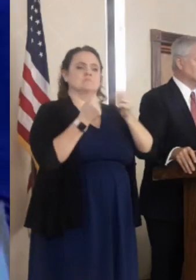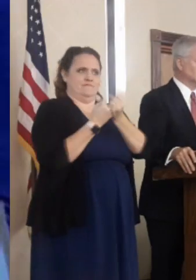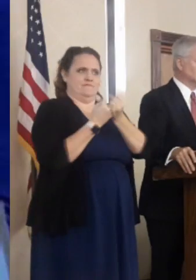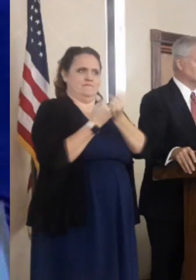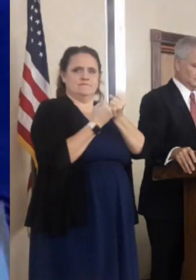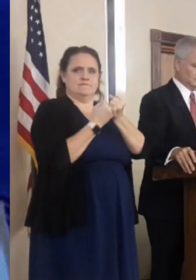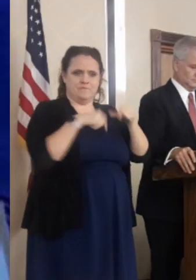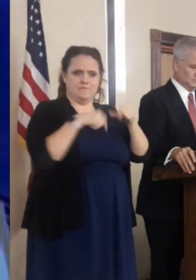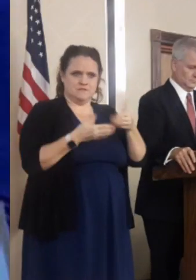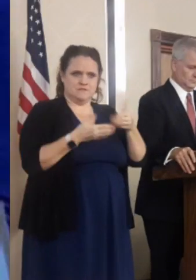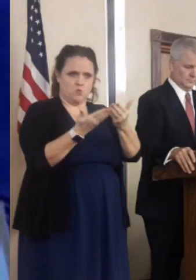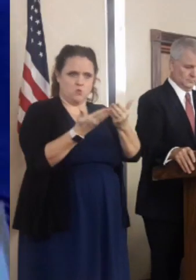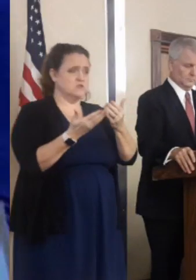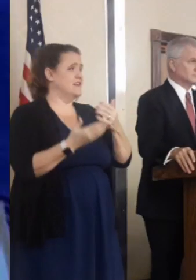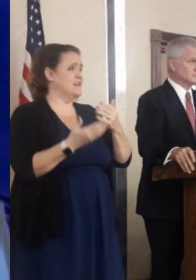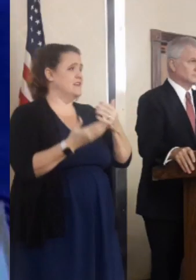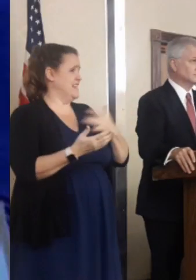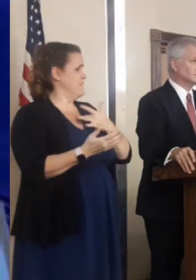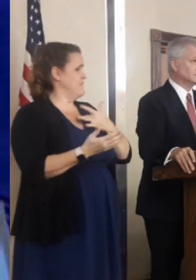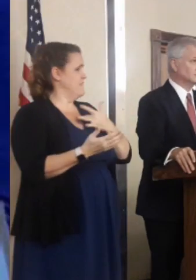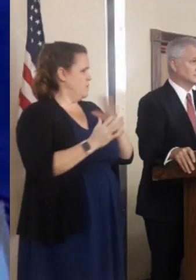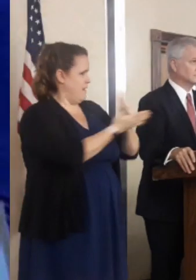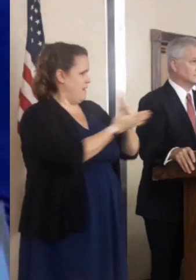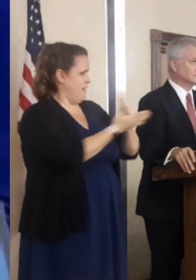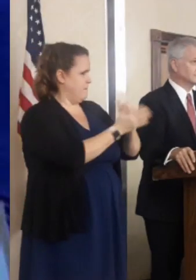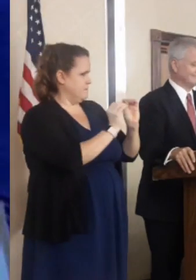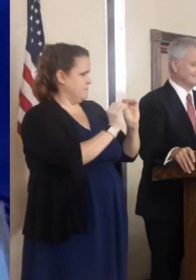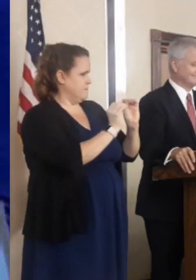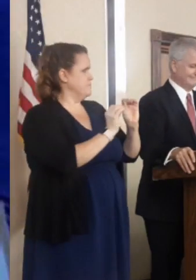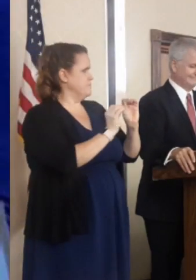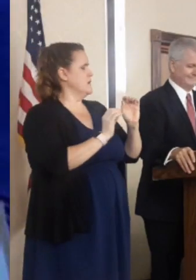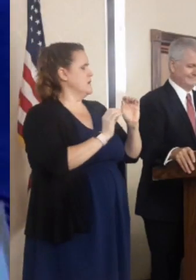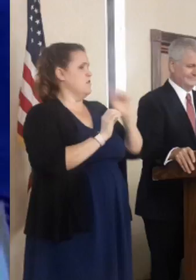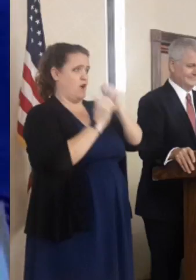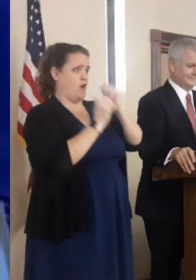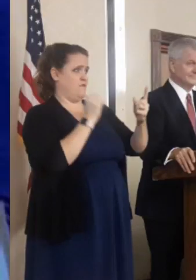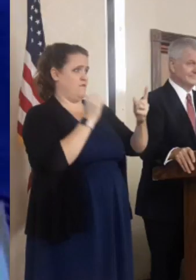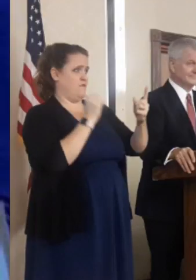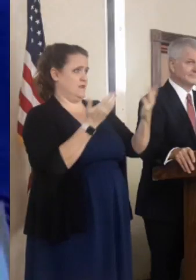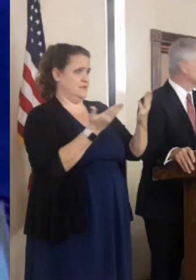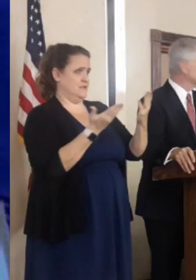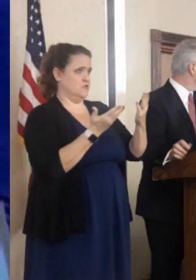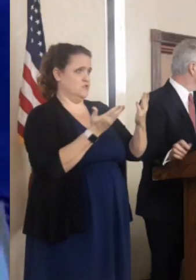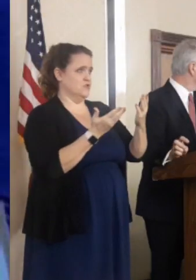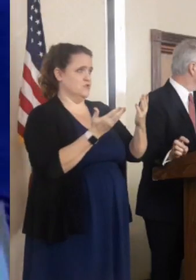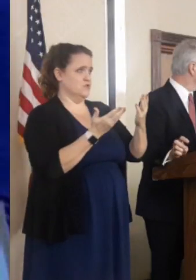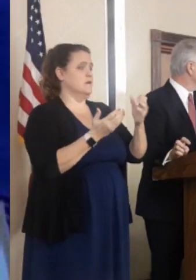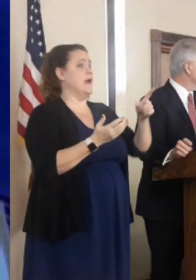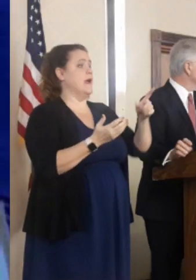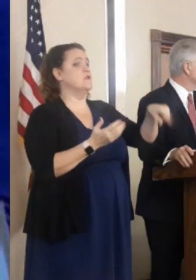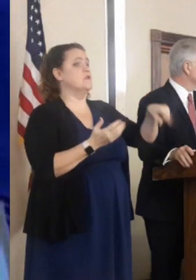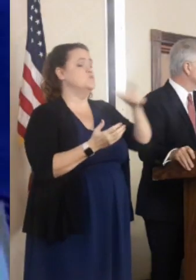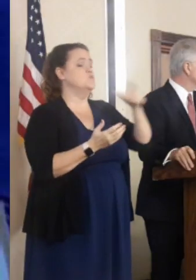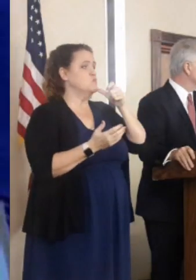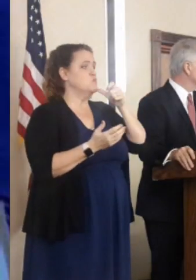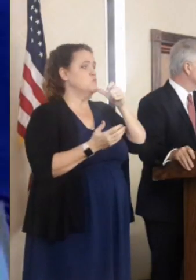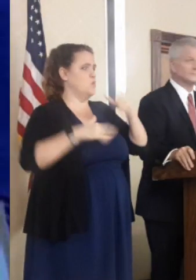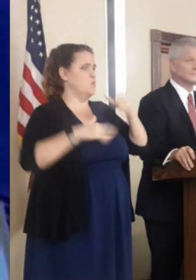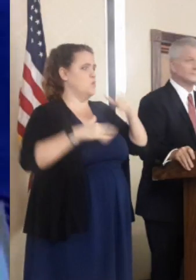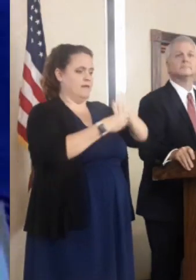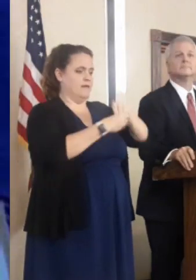might be instructive, particularly to everyone who's hearing me, and to those of you who were not on the legislative affairs to have just a little